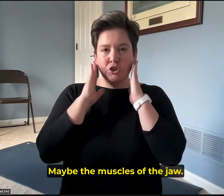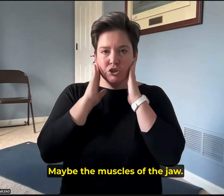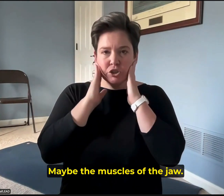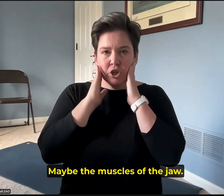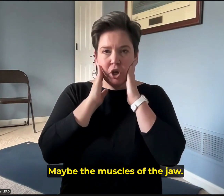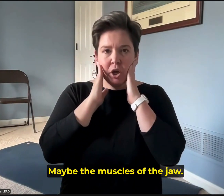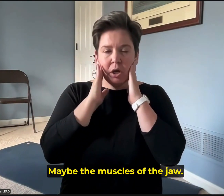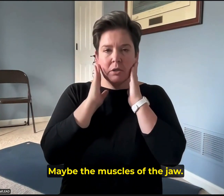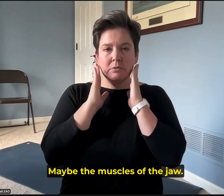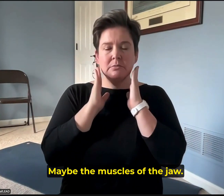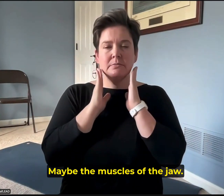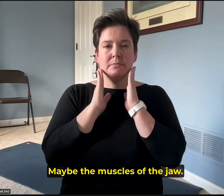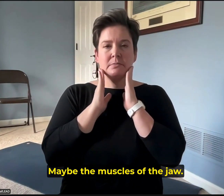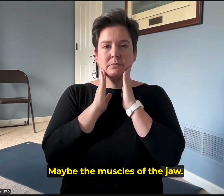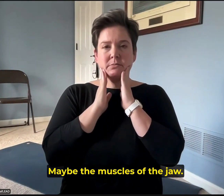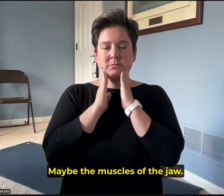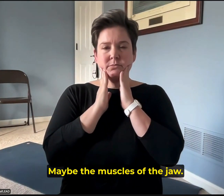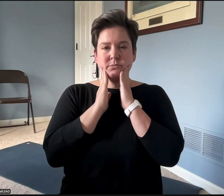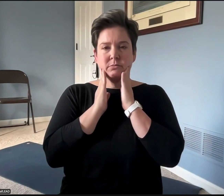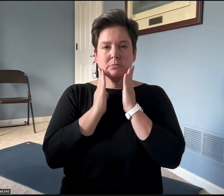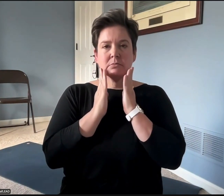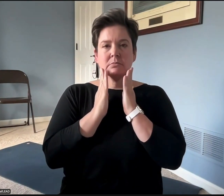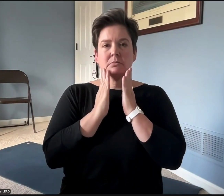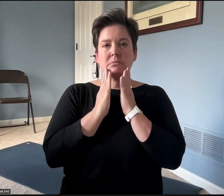Maybe the muscles of the jaw.